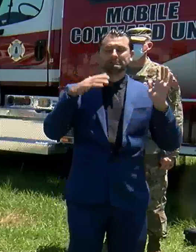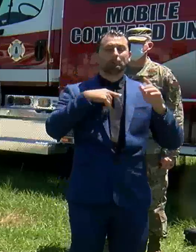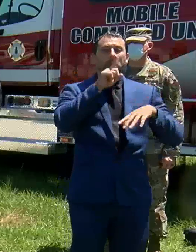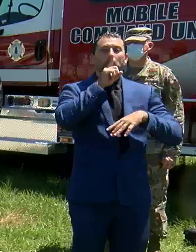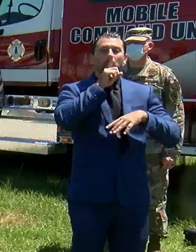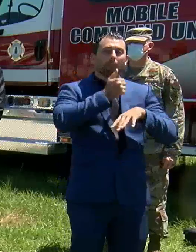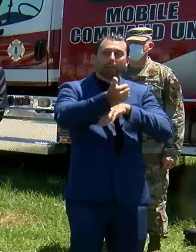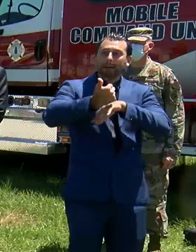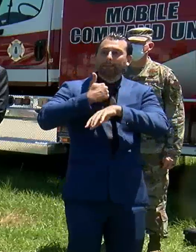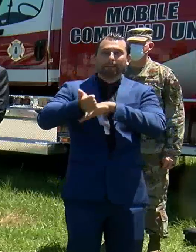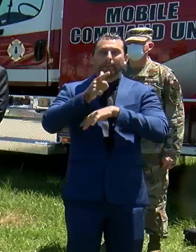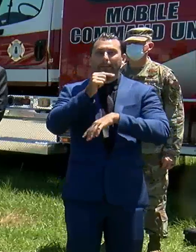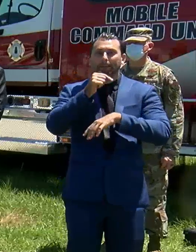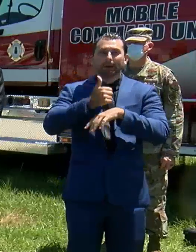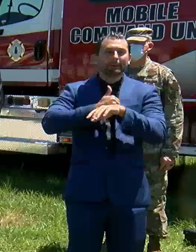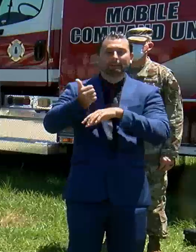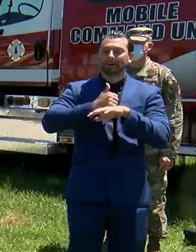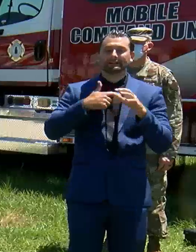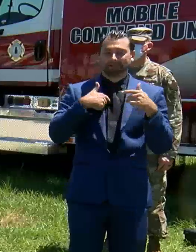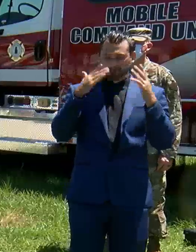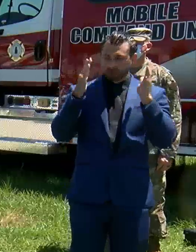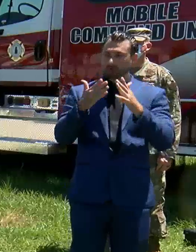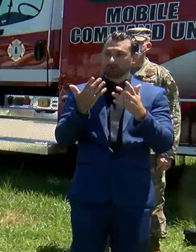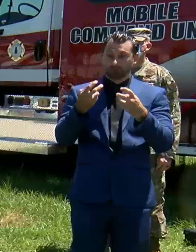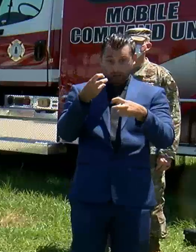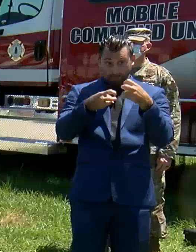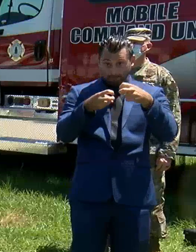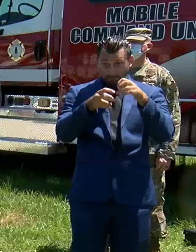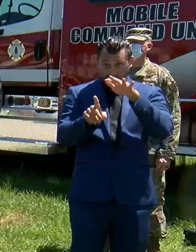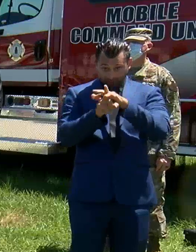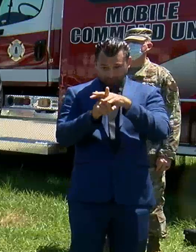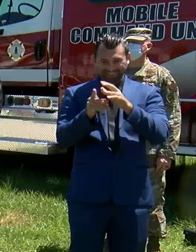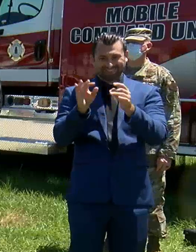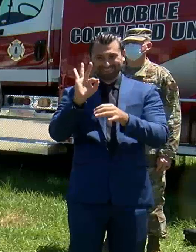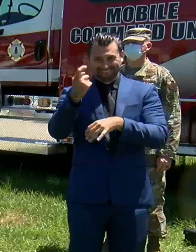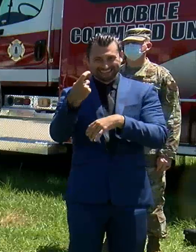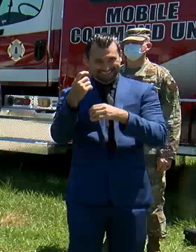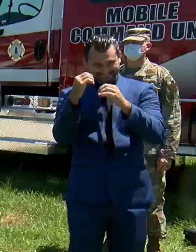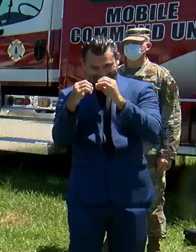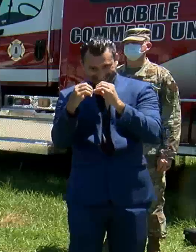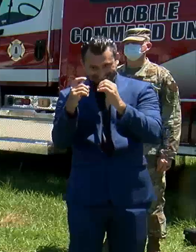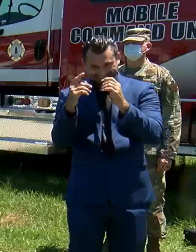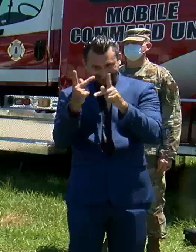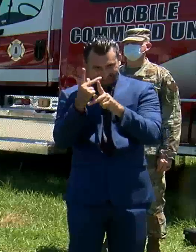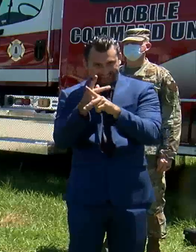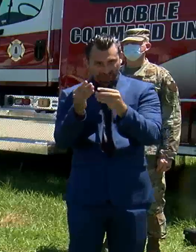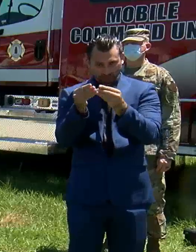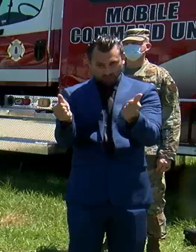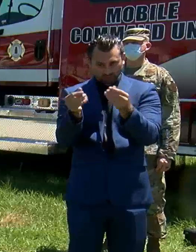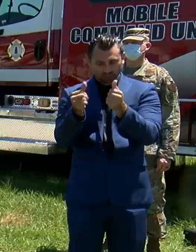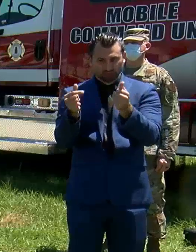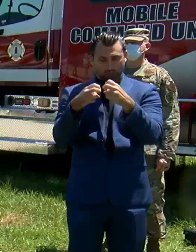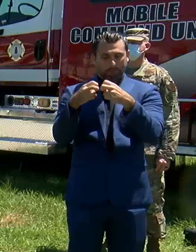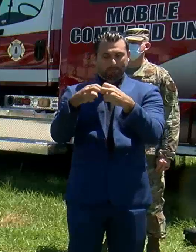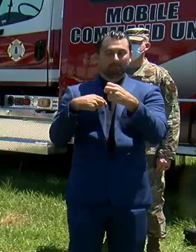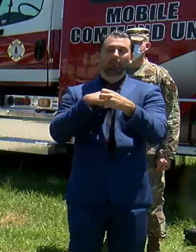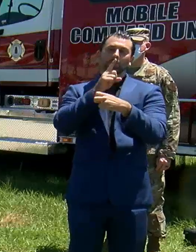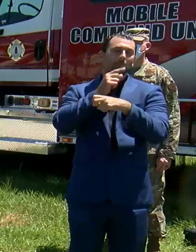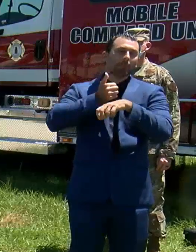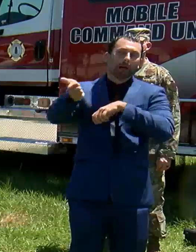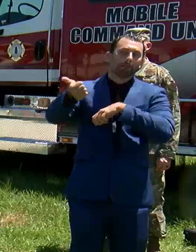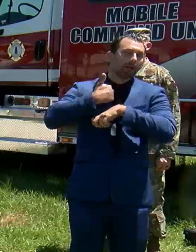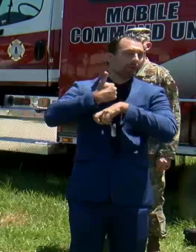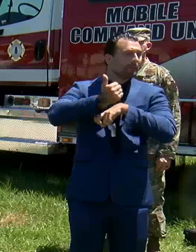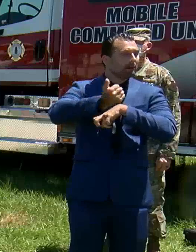present, I've got to figure out a way to fix it. We've worked hard. We've made progress. We've got more progress to make. You know, one of the things I was disappointed